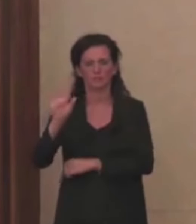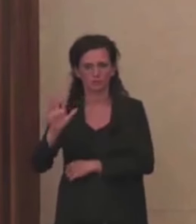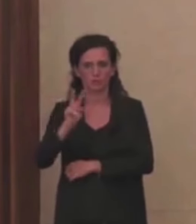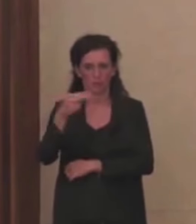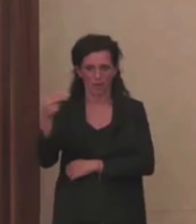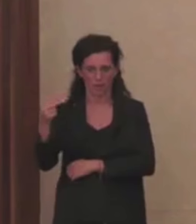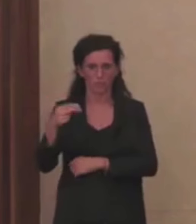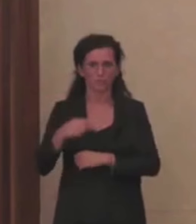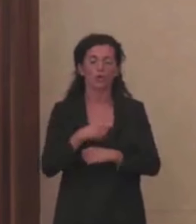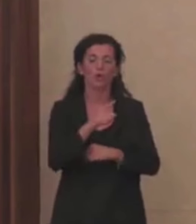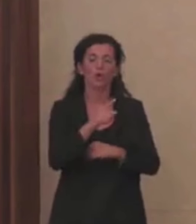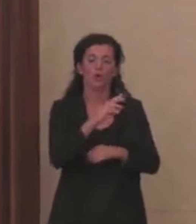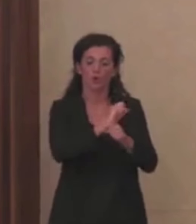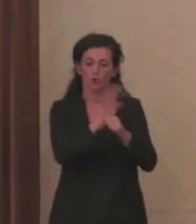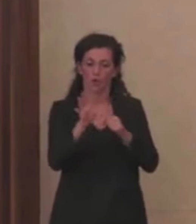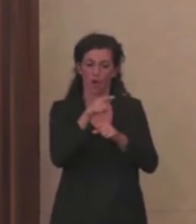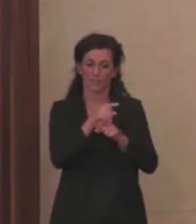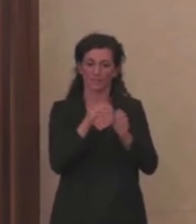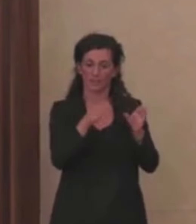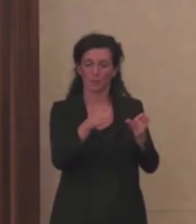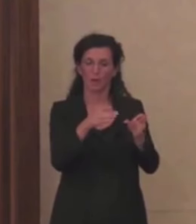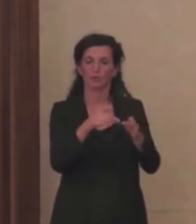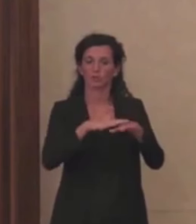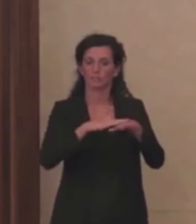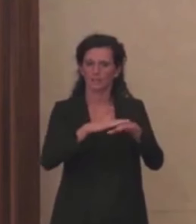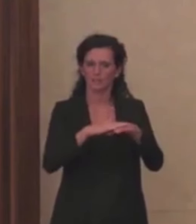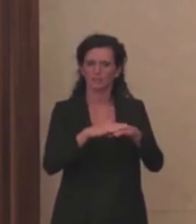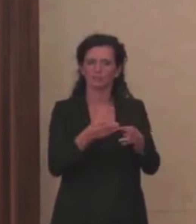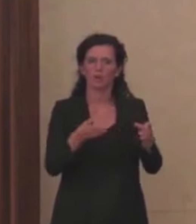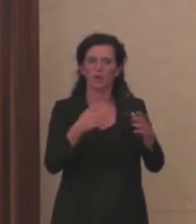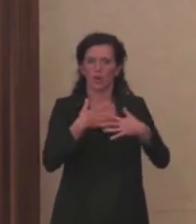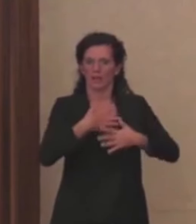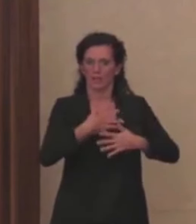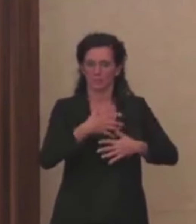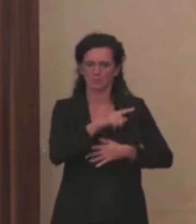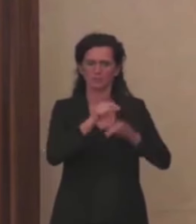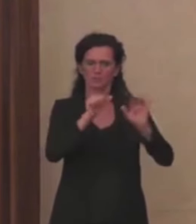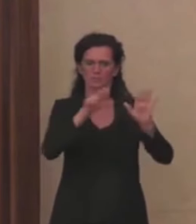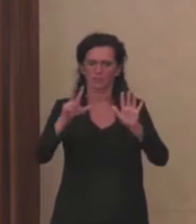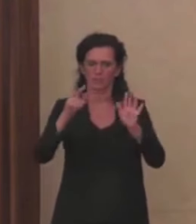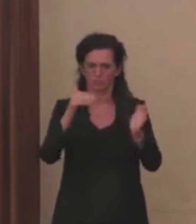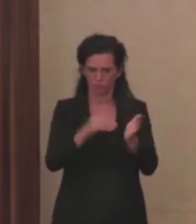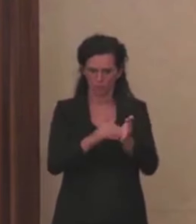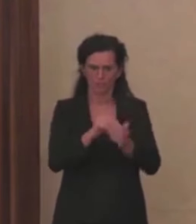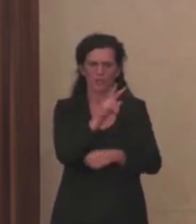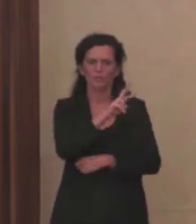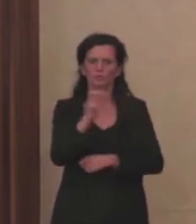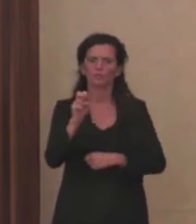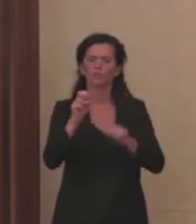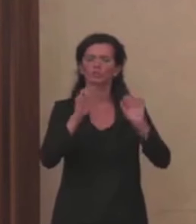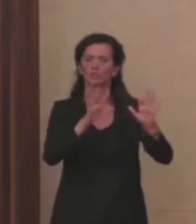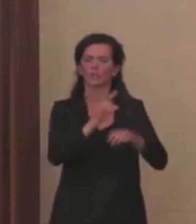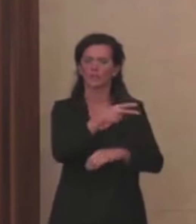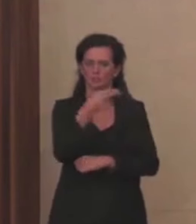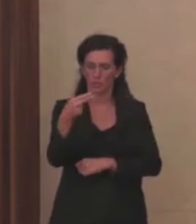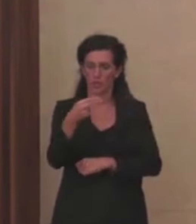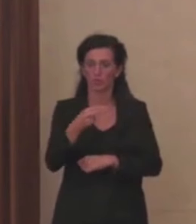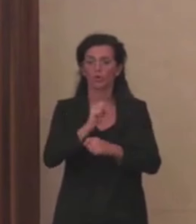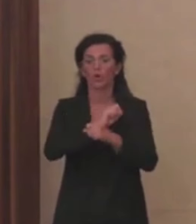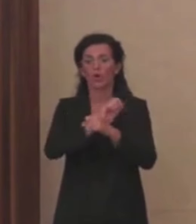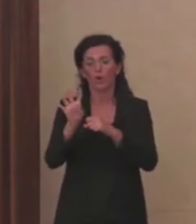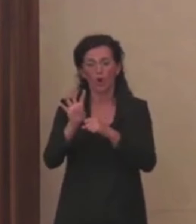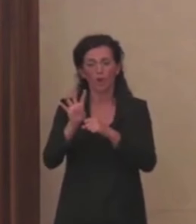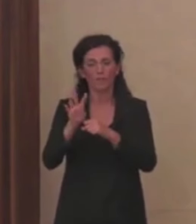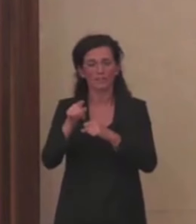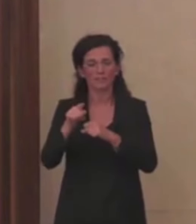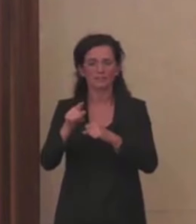9,795 euros, whereas in 14 days in the ICU is more than 68,000 euros.